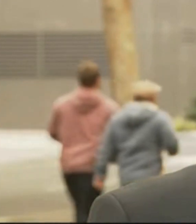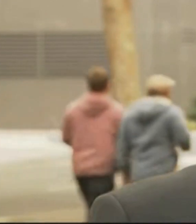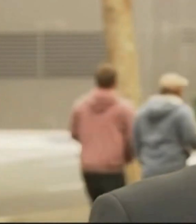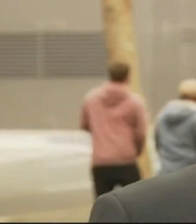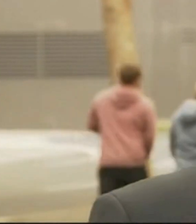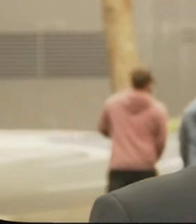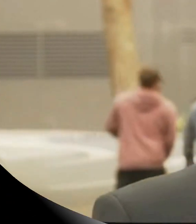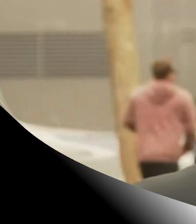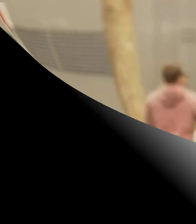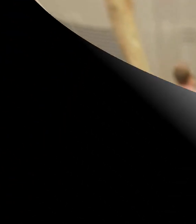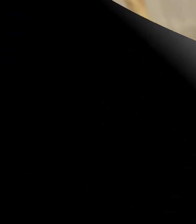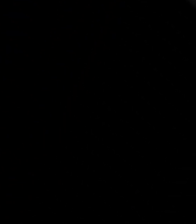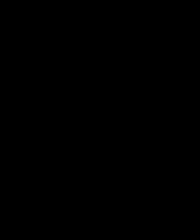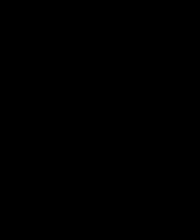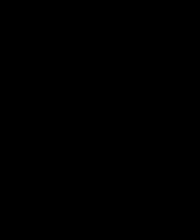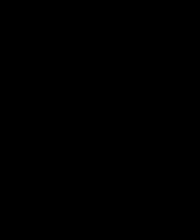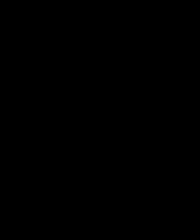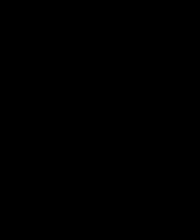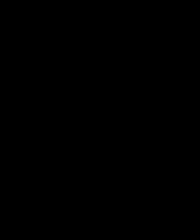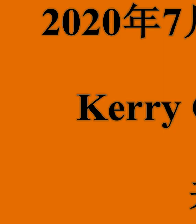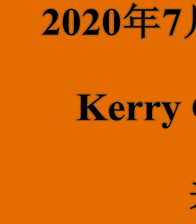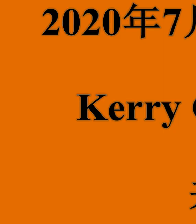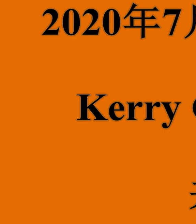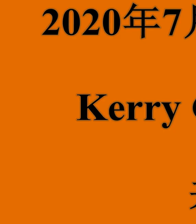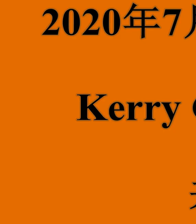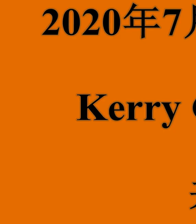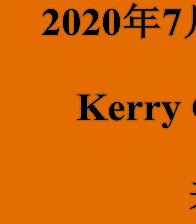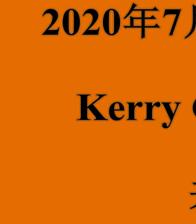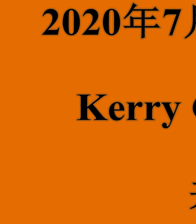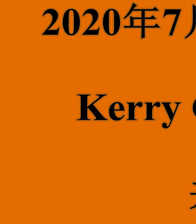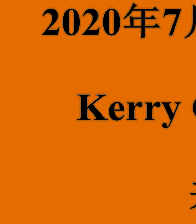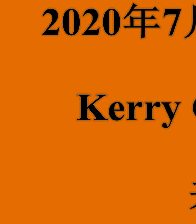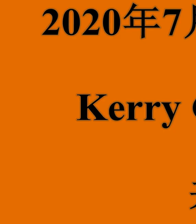the disease going from one person to another increases.